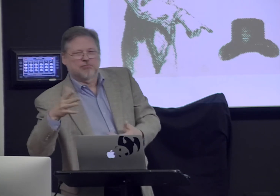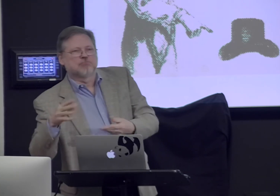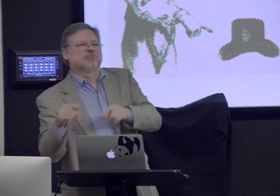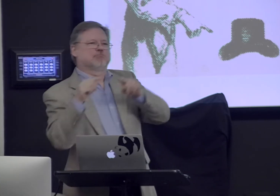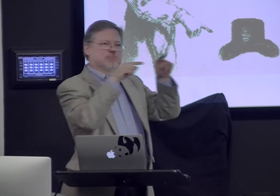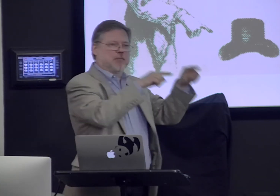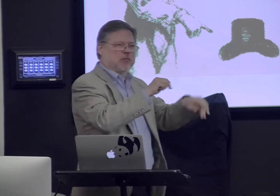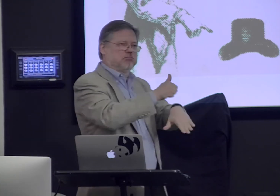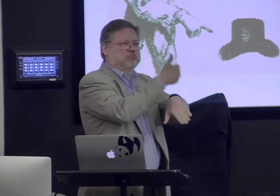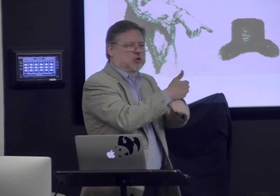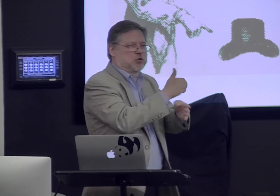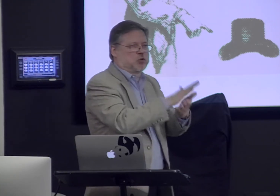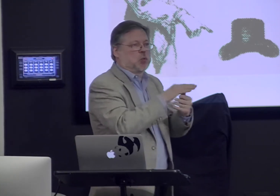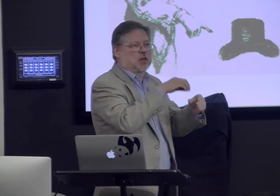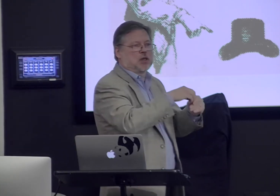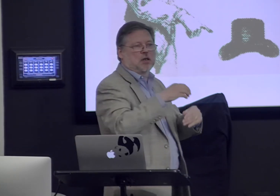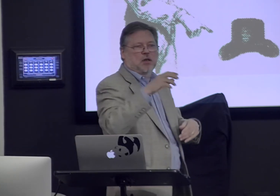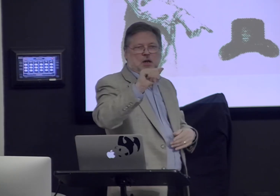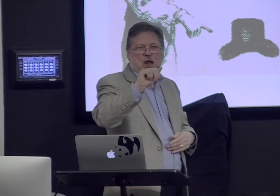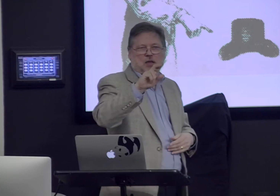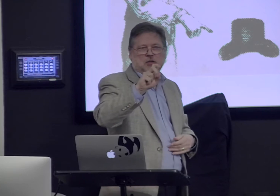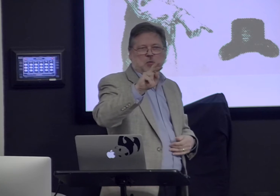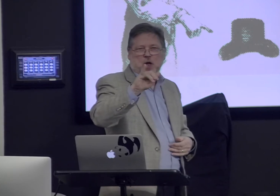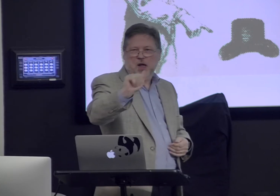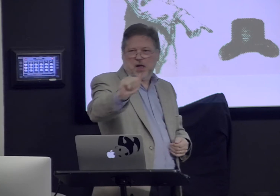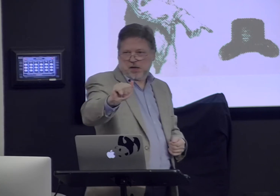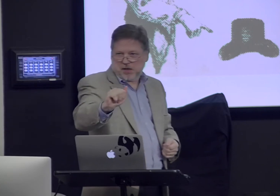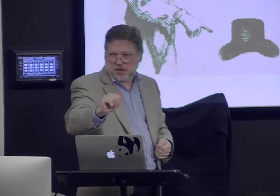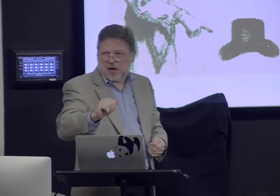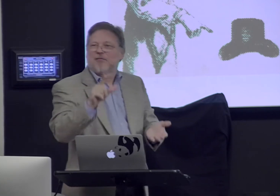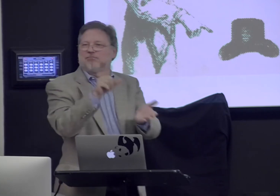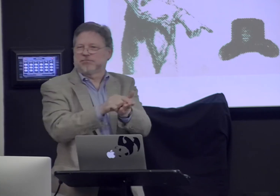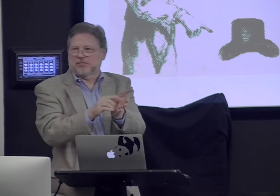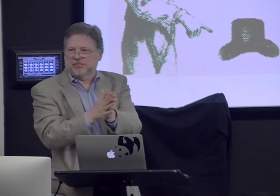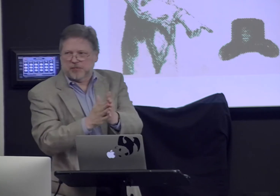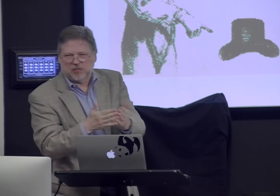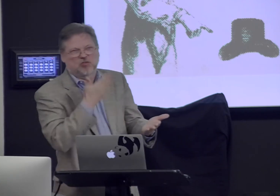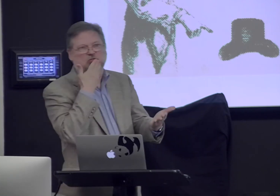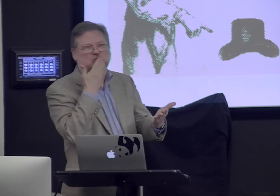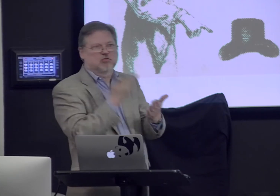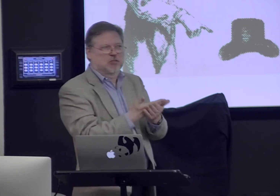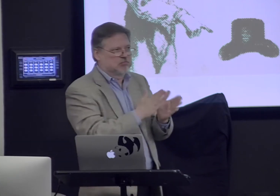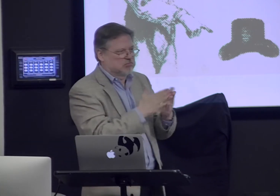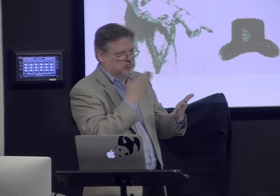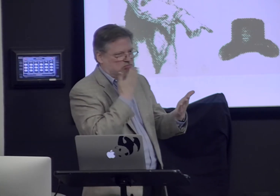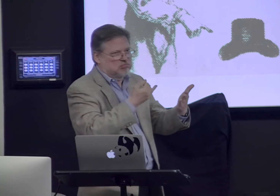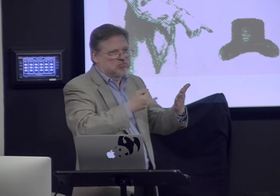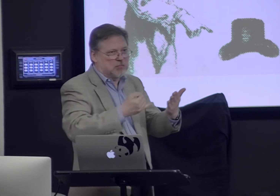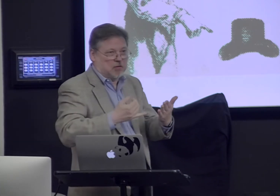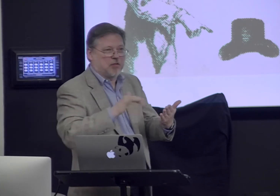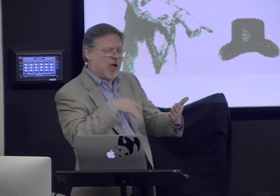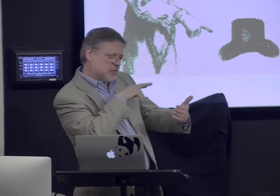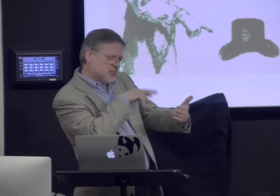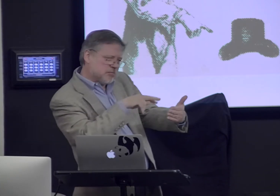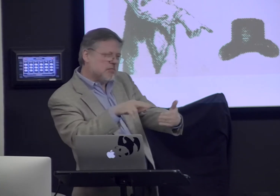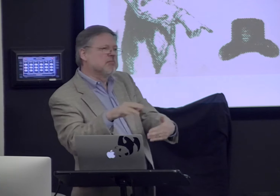in Paris, learned what was called the French method. He lived in Austria, so he returned to his home country